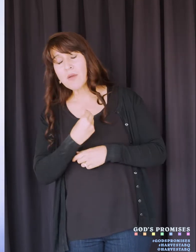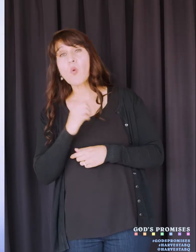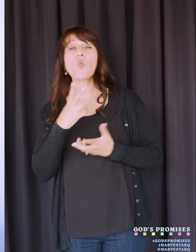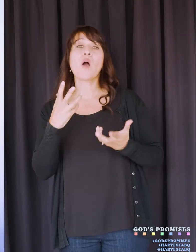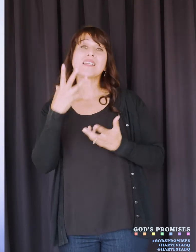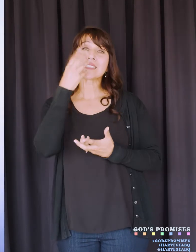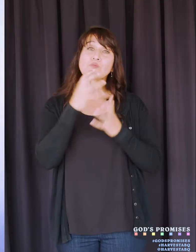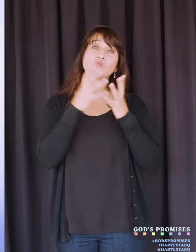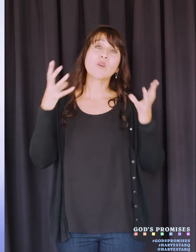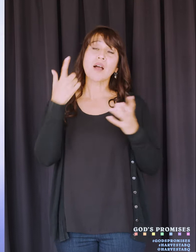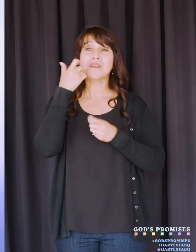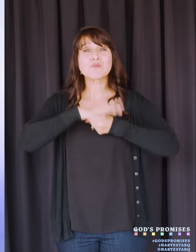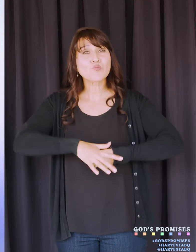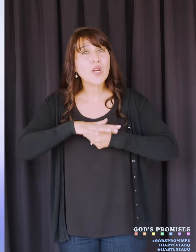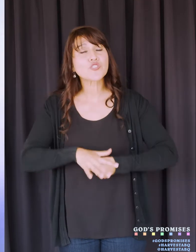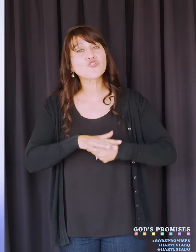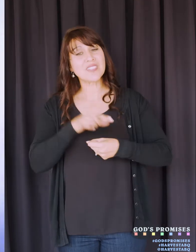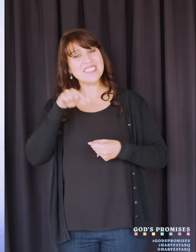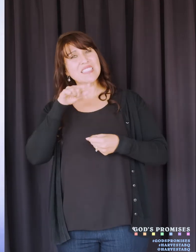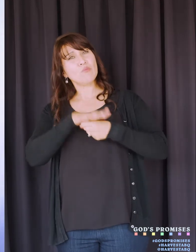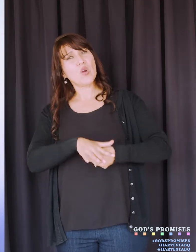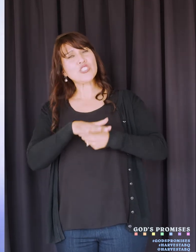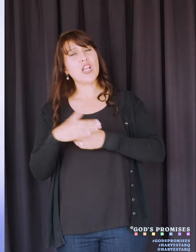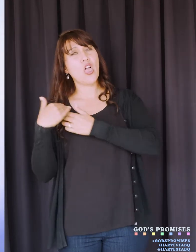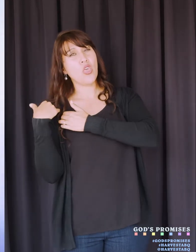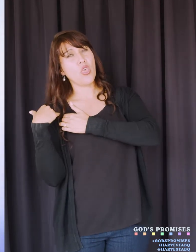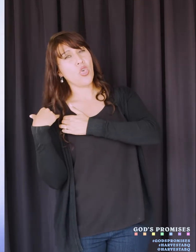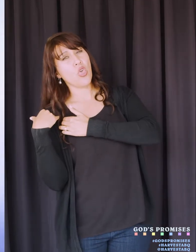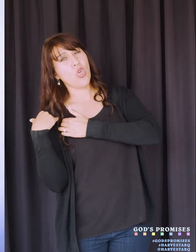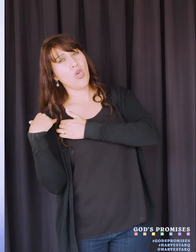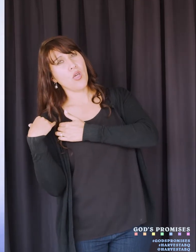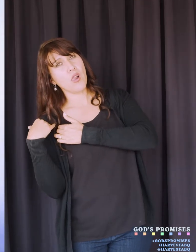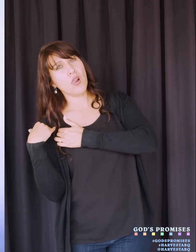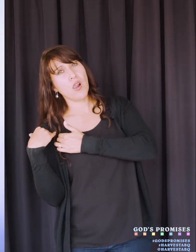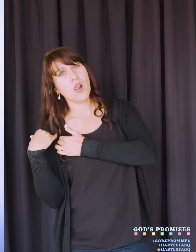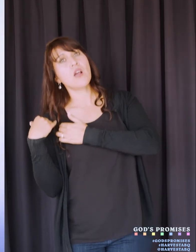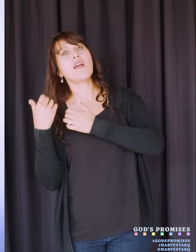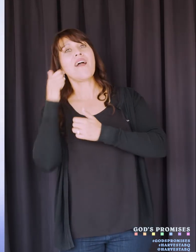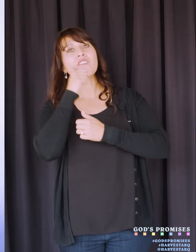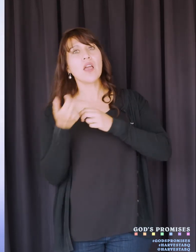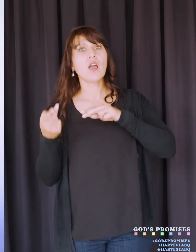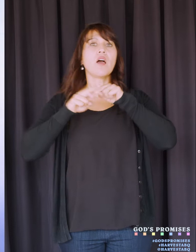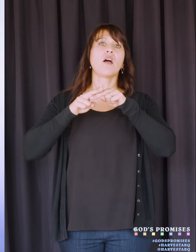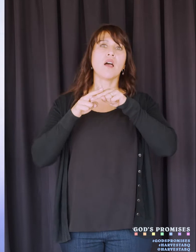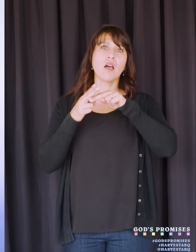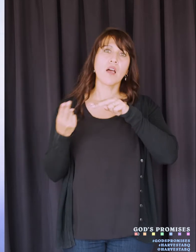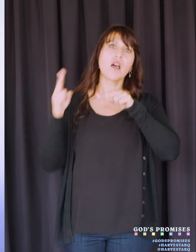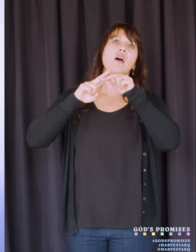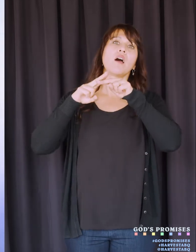too much because of the pressure. The pressure is like a weight that just keeps pressing down on us day after